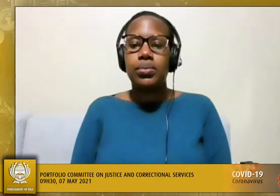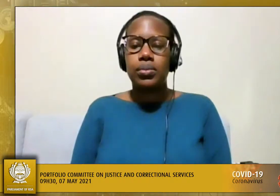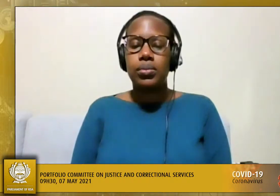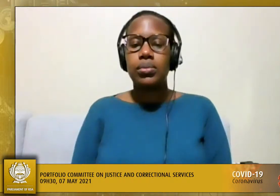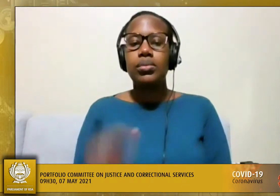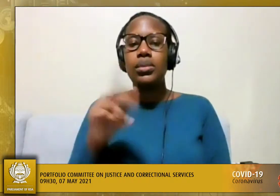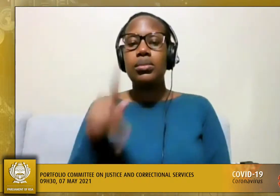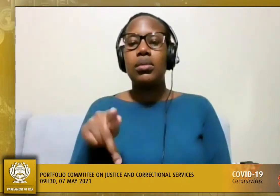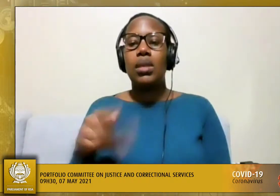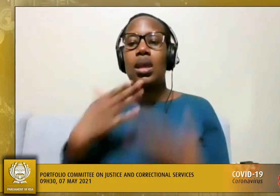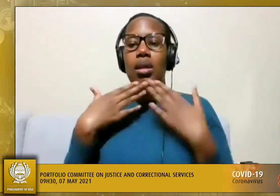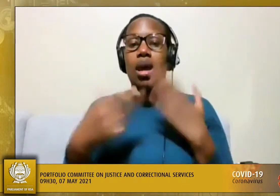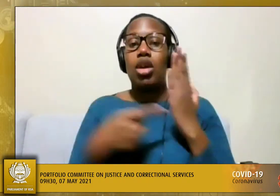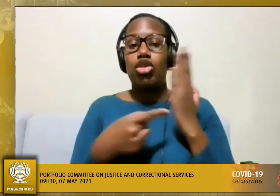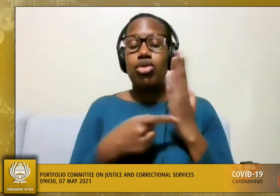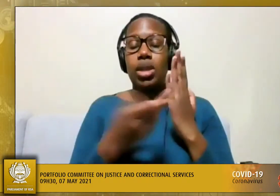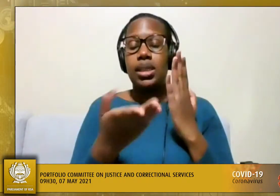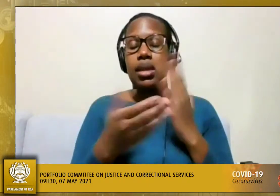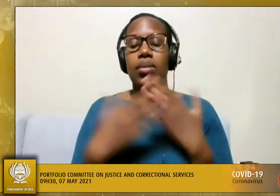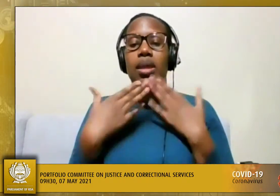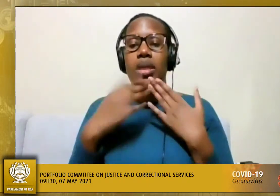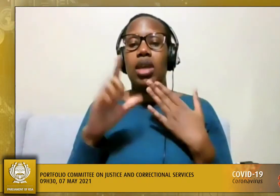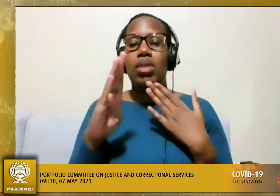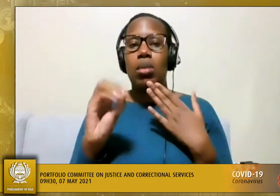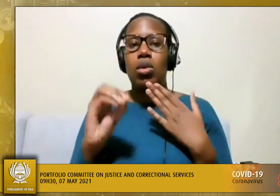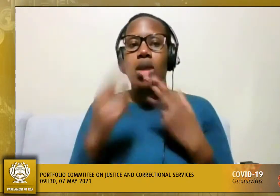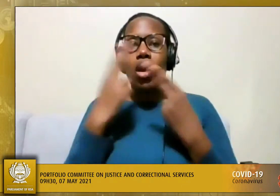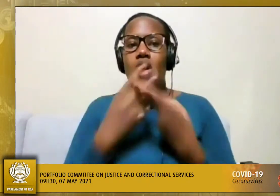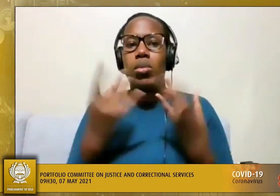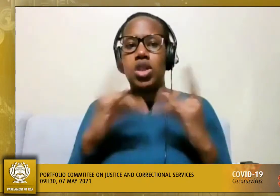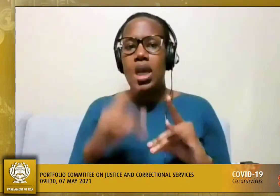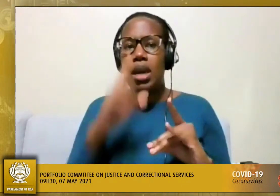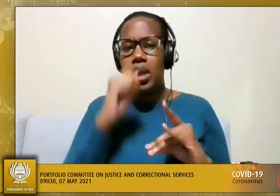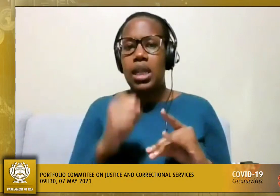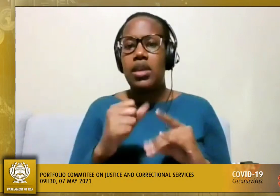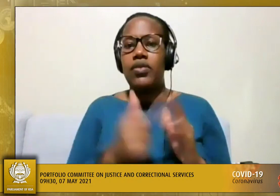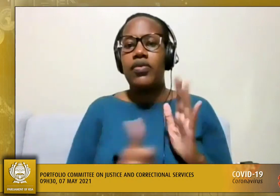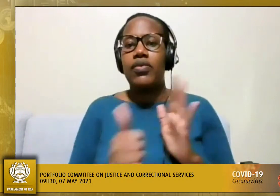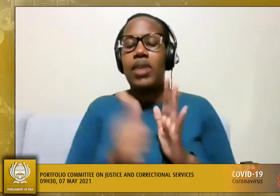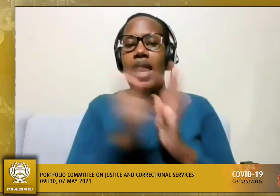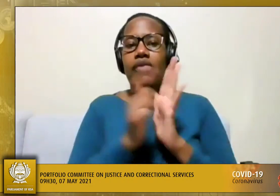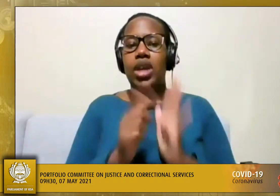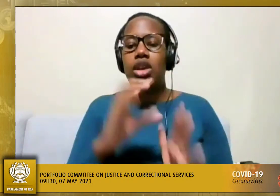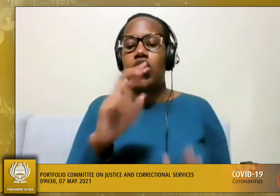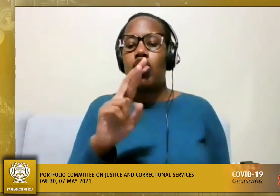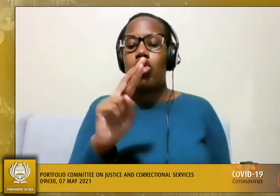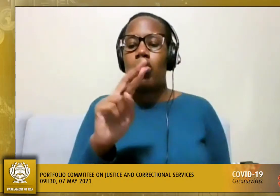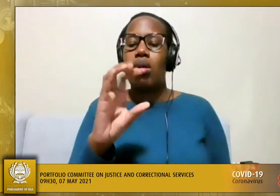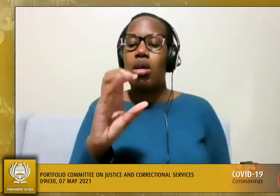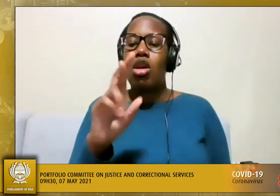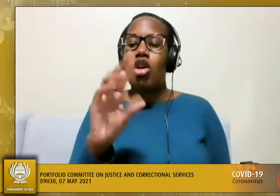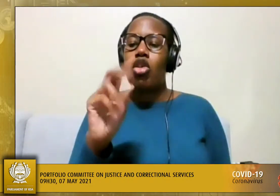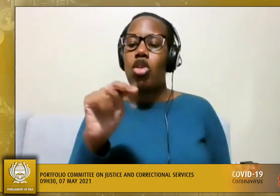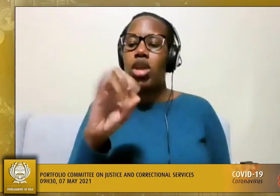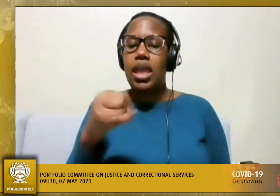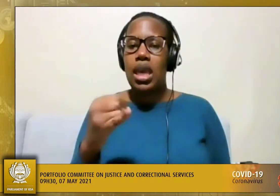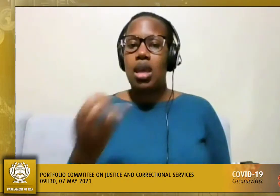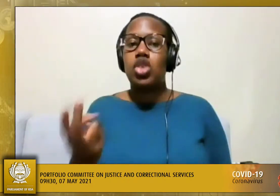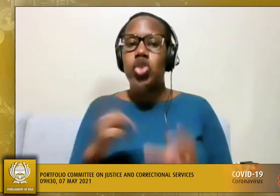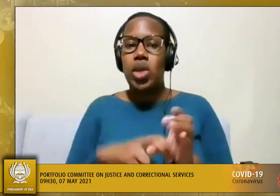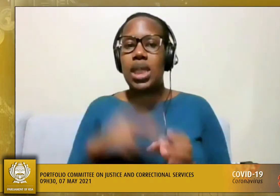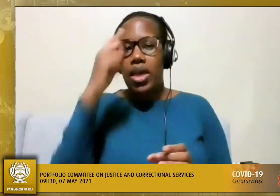Lebo um honorable chair I believe Edward tronier has joined us they were I think three questions